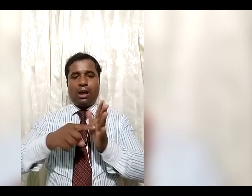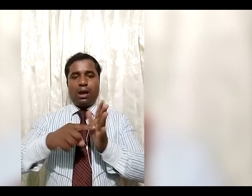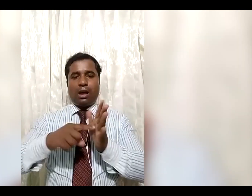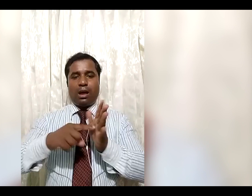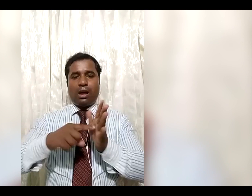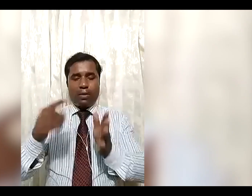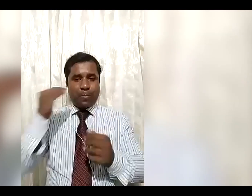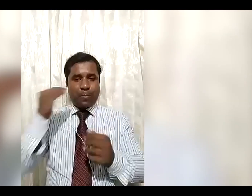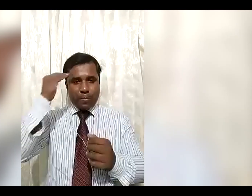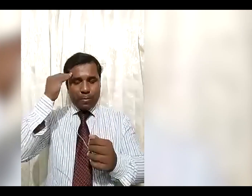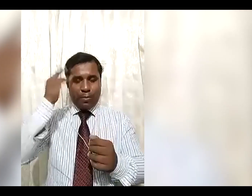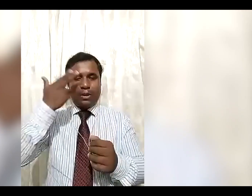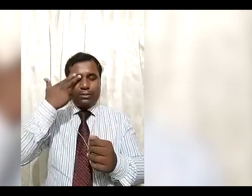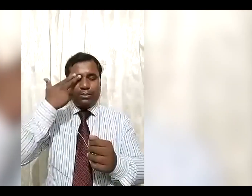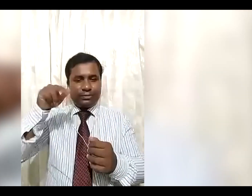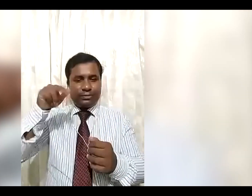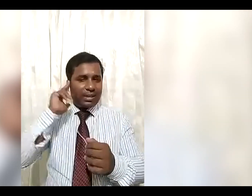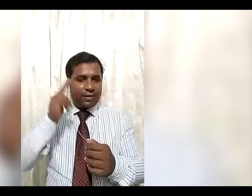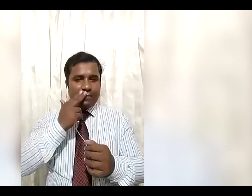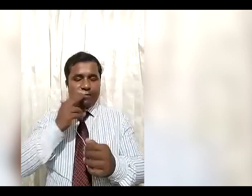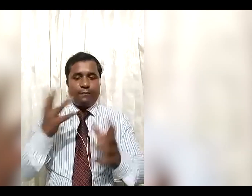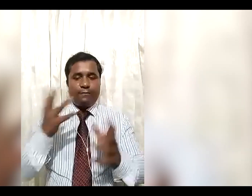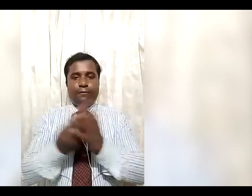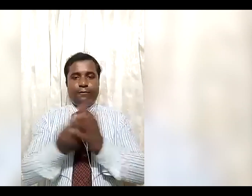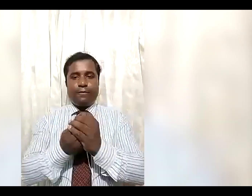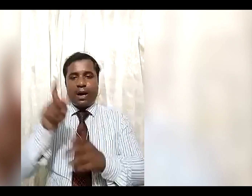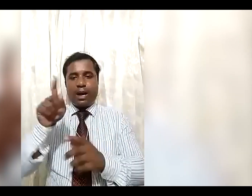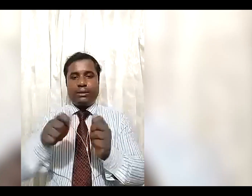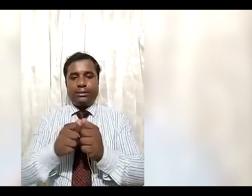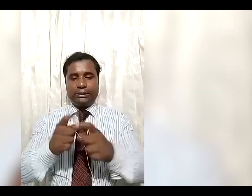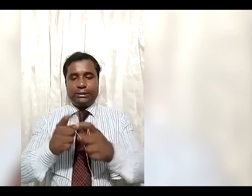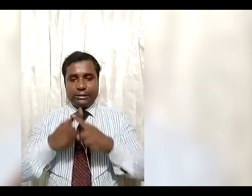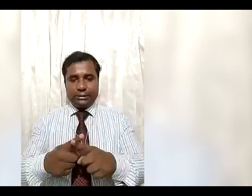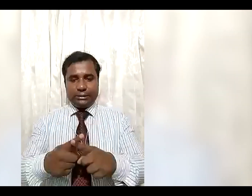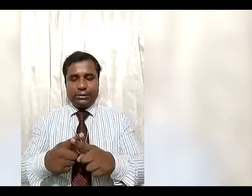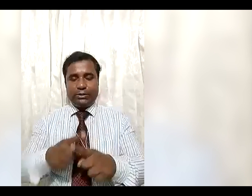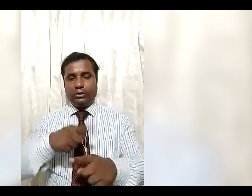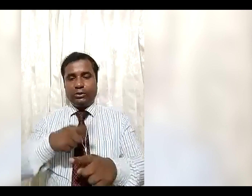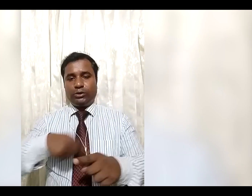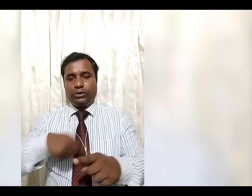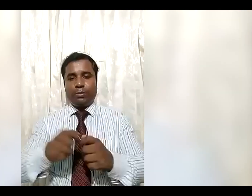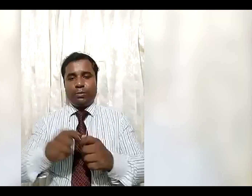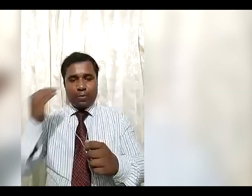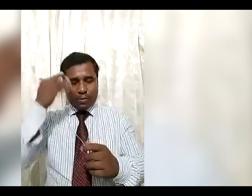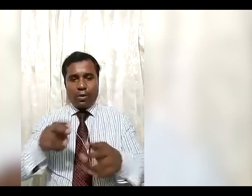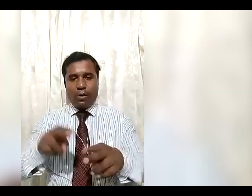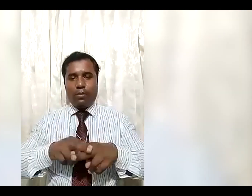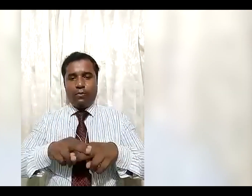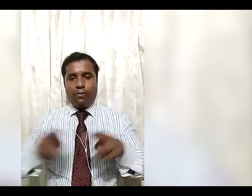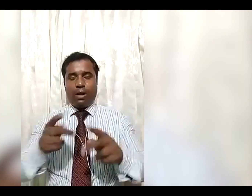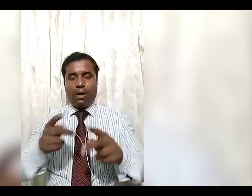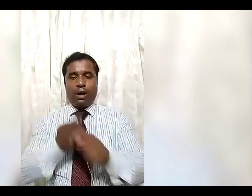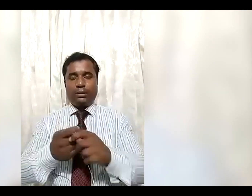disabilities to be able to, the purpose of it is to ensure that they can fully participate in all aspects of